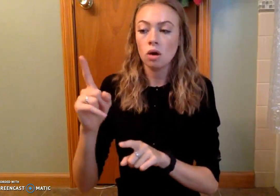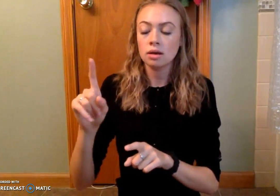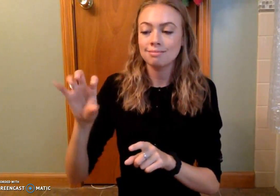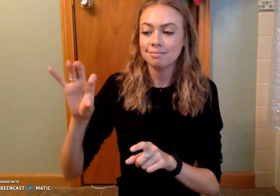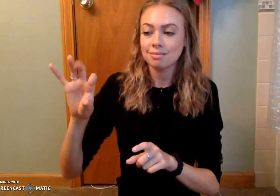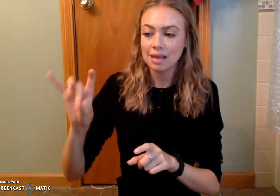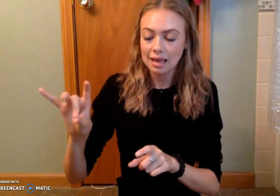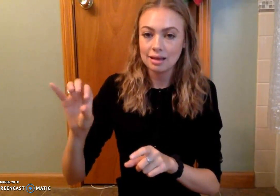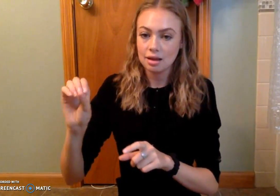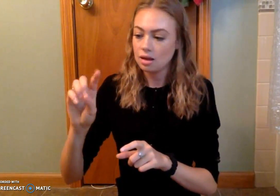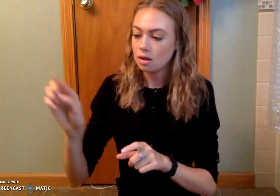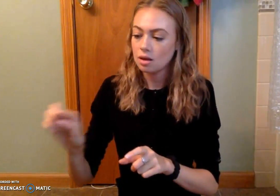shredded cheddar cheese.